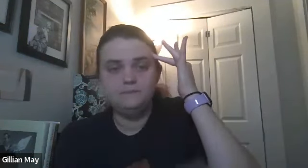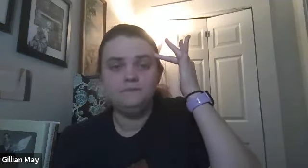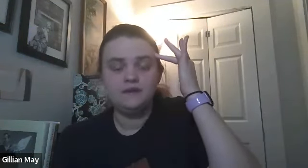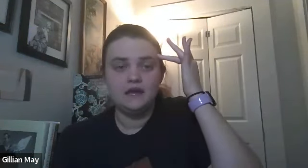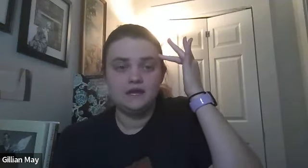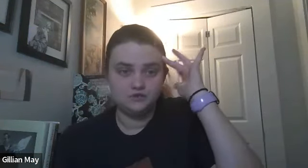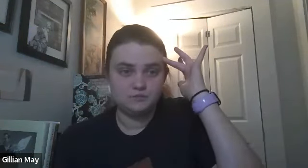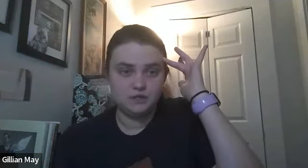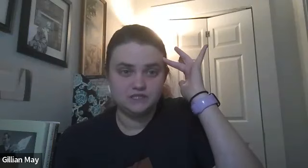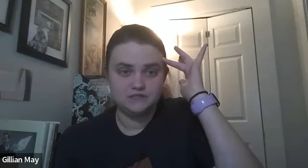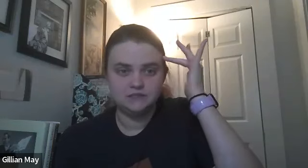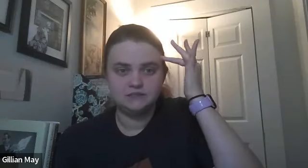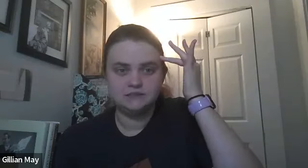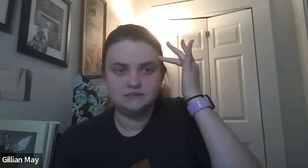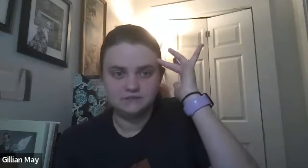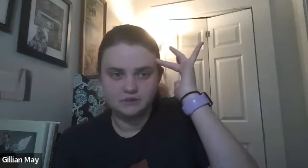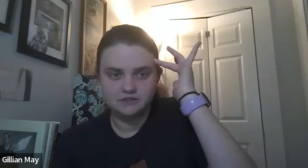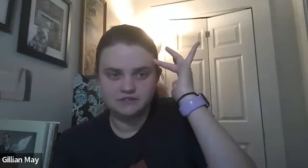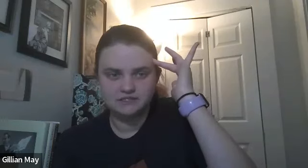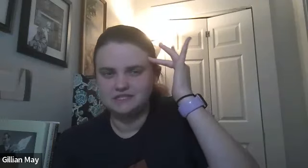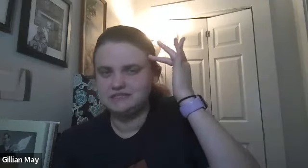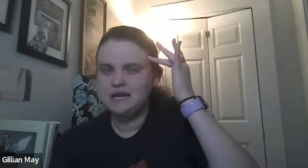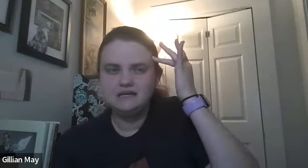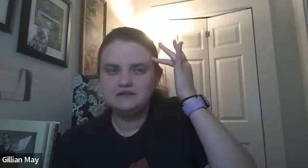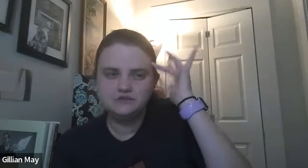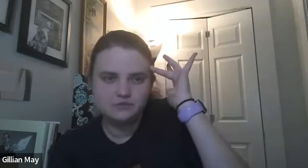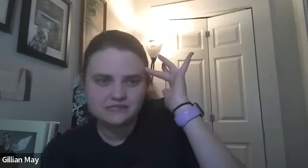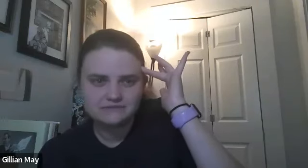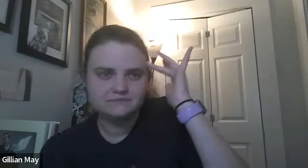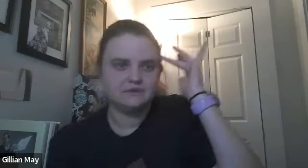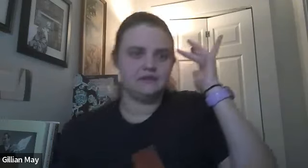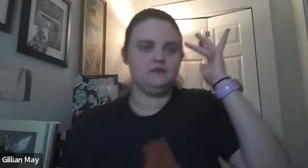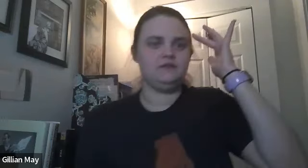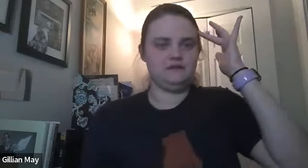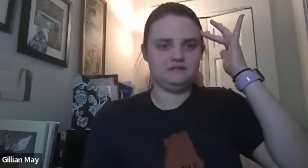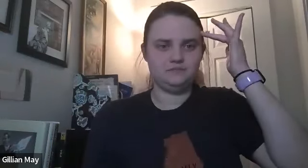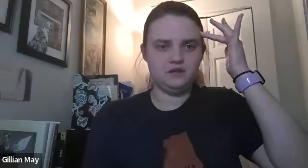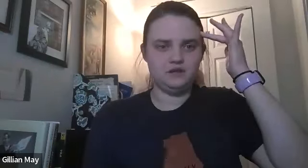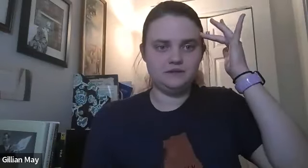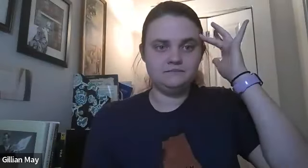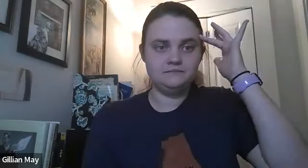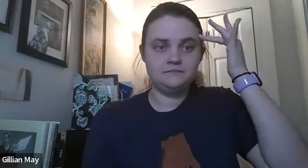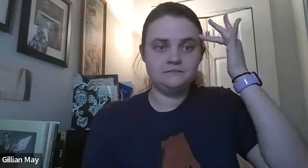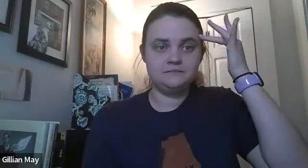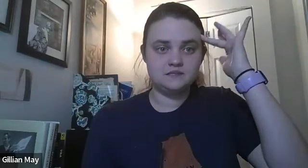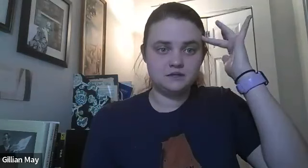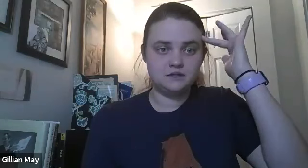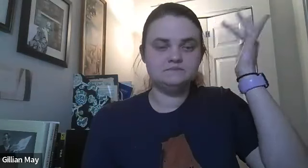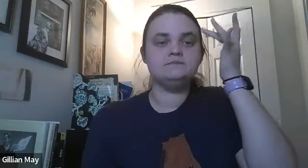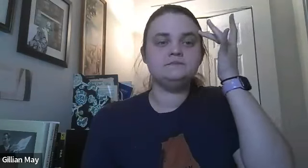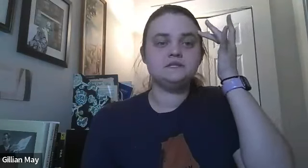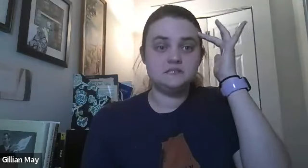and you go smart. Smart. It's just a tiny little twist. I know the light's blocking me. Smart.